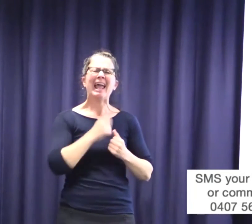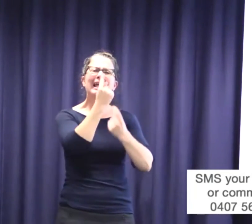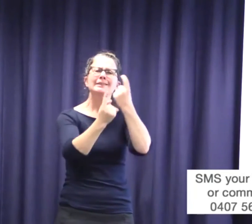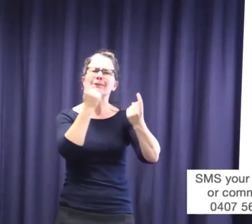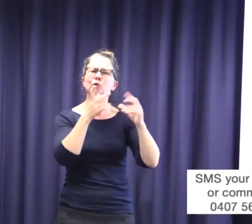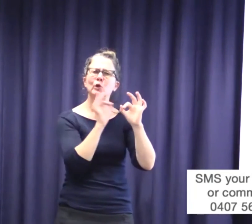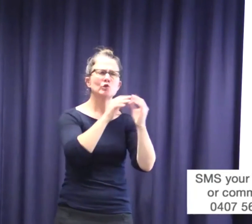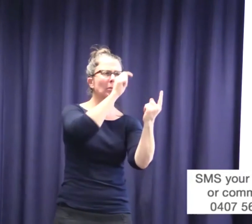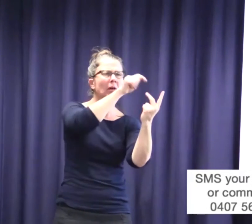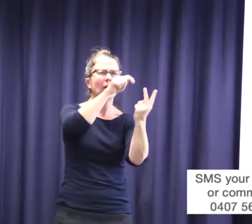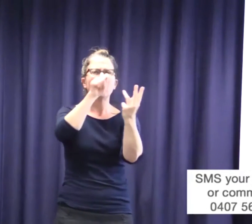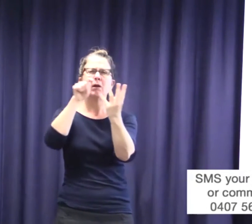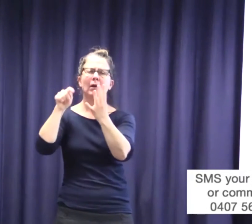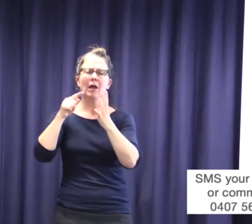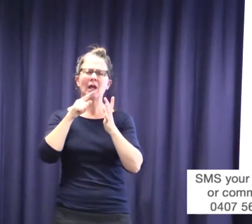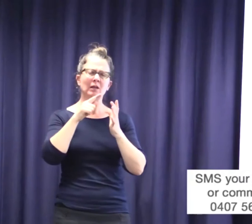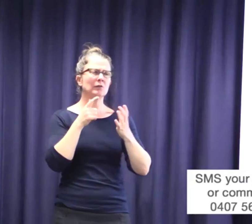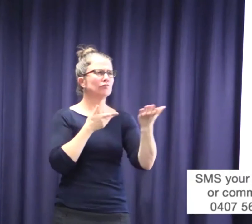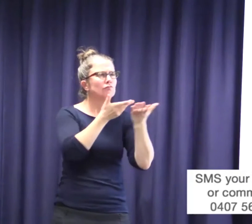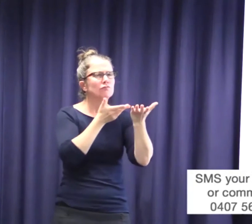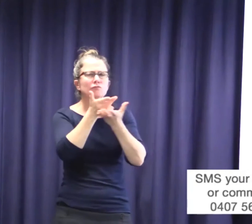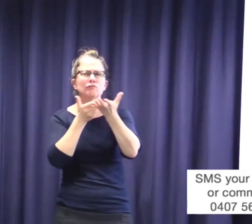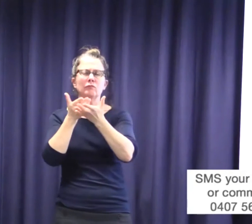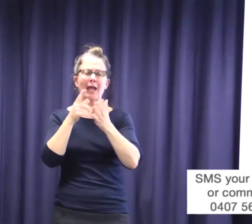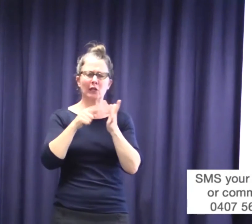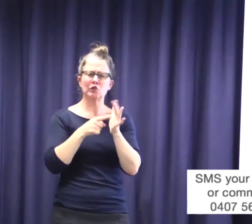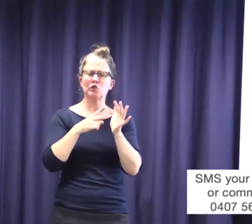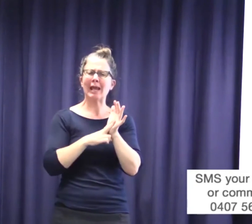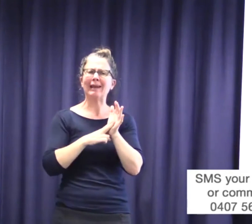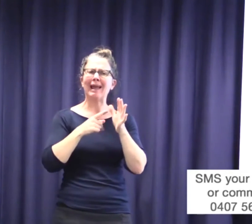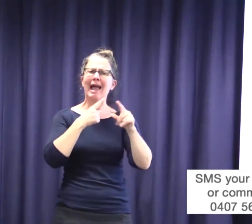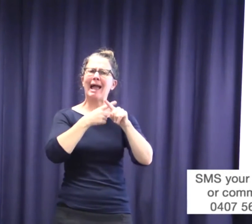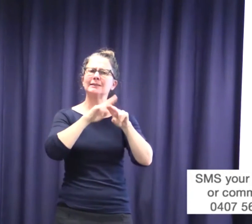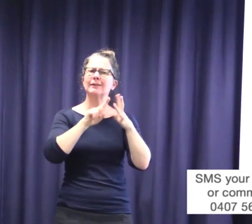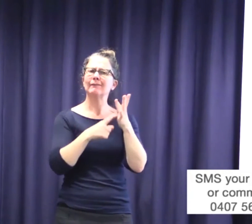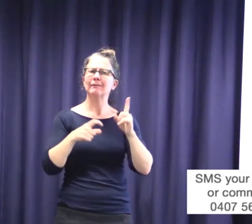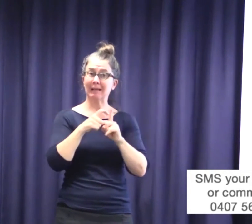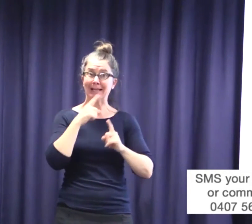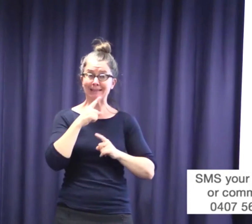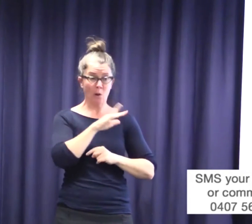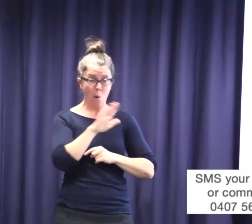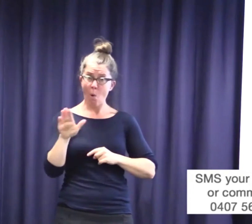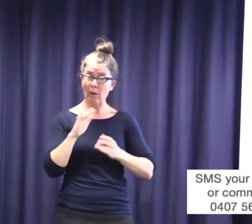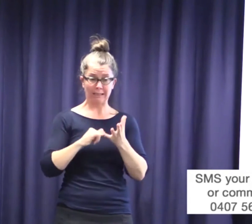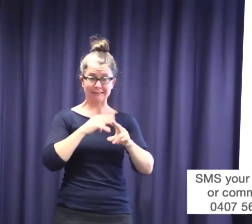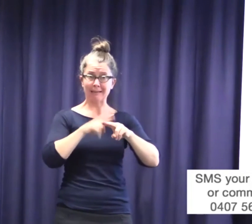interpreters, Jen Axford has stated that all staff of Wesley Mission have been affected by the funding